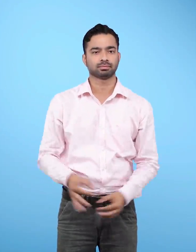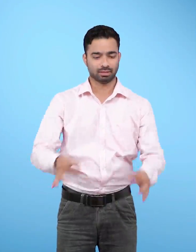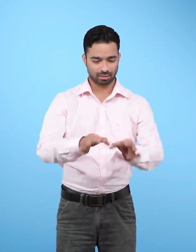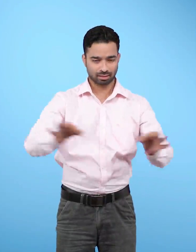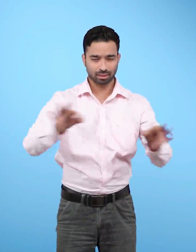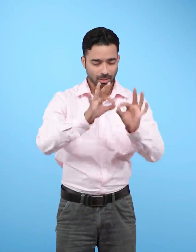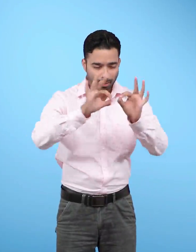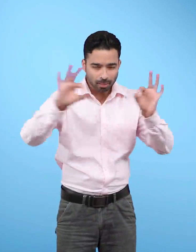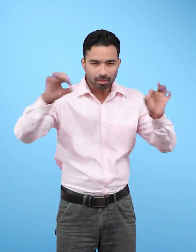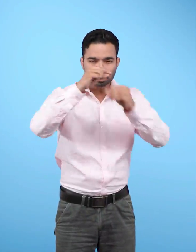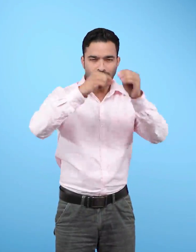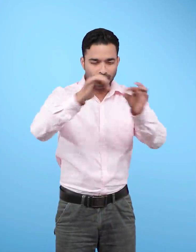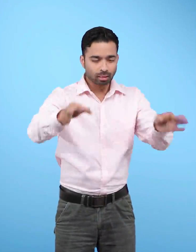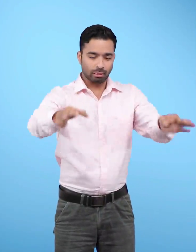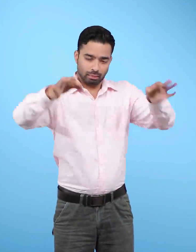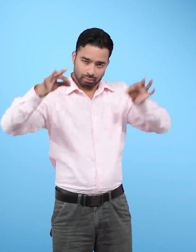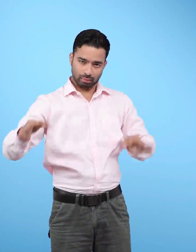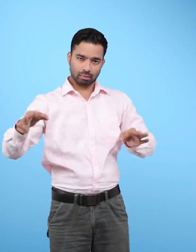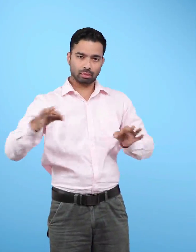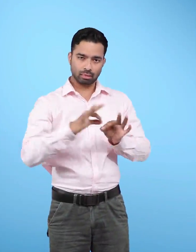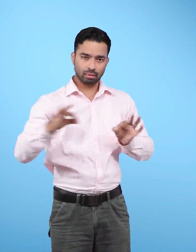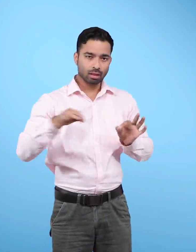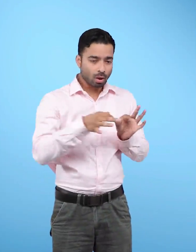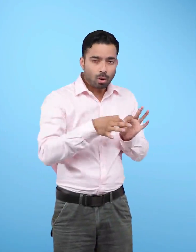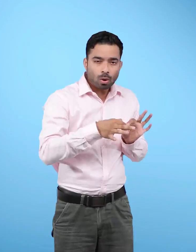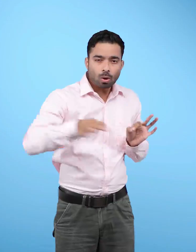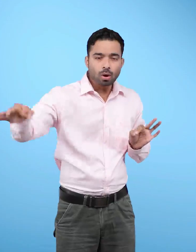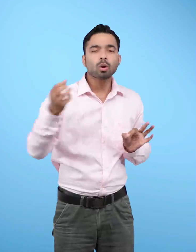Take a 15 centimeters long thread.